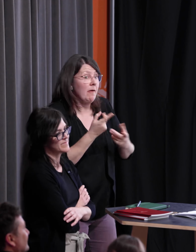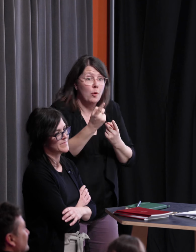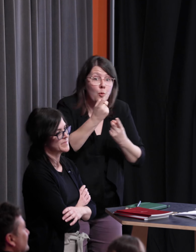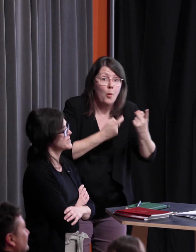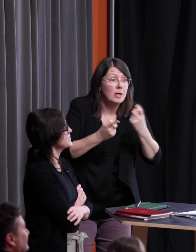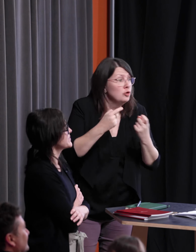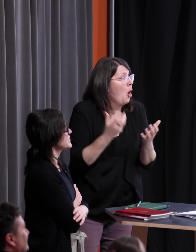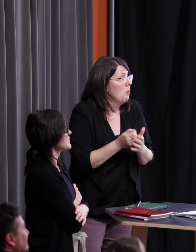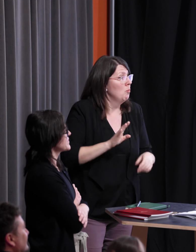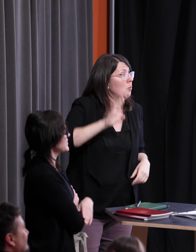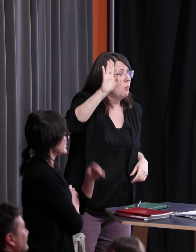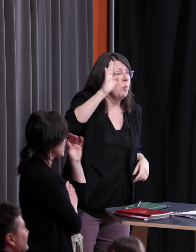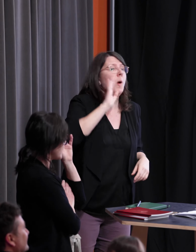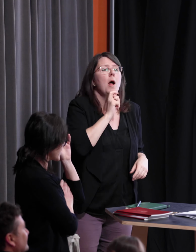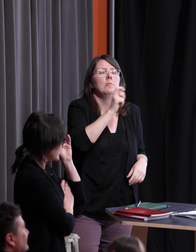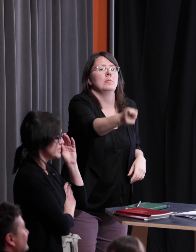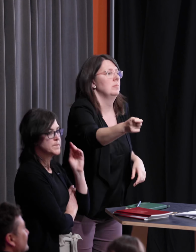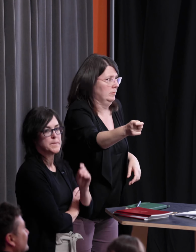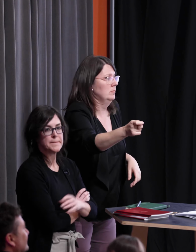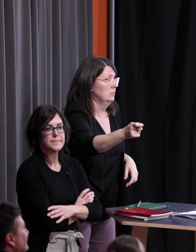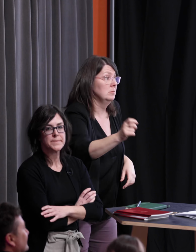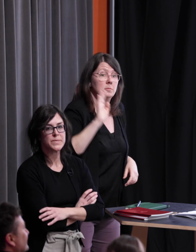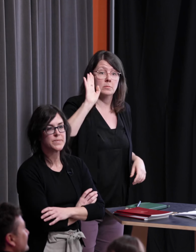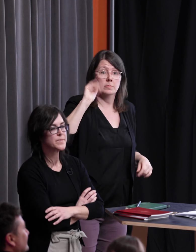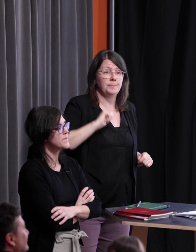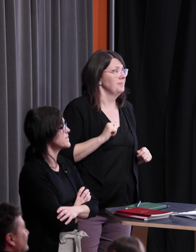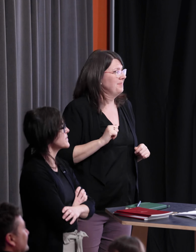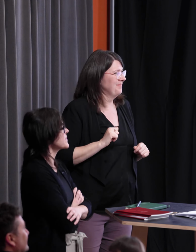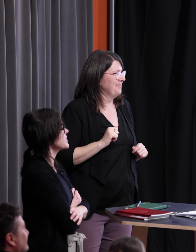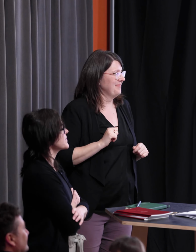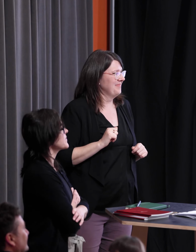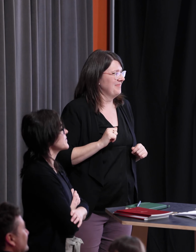Just put up your hand and we'll run a microphone out to you.